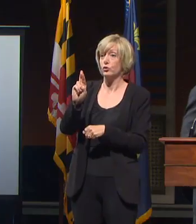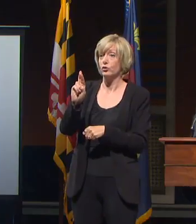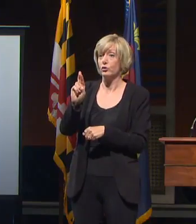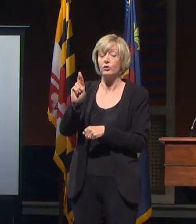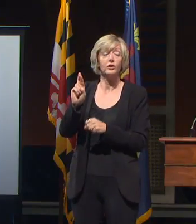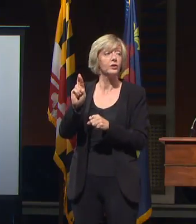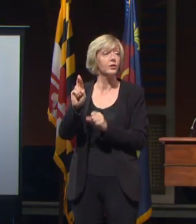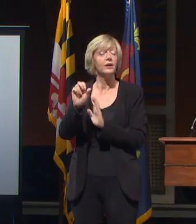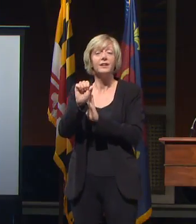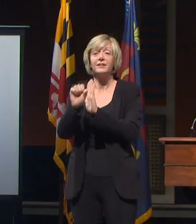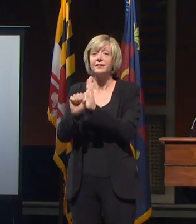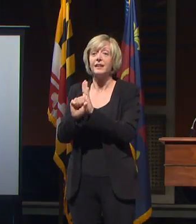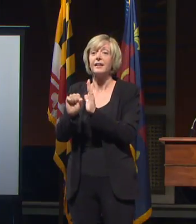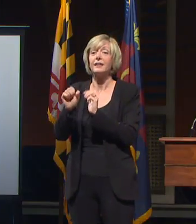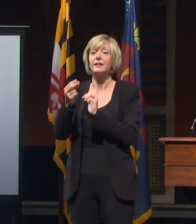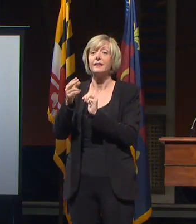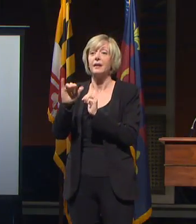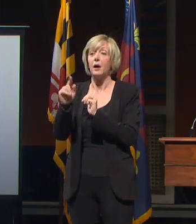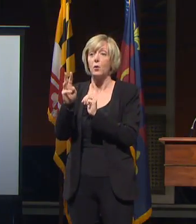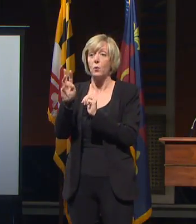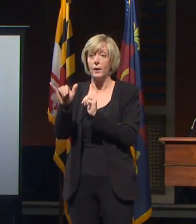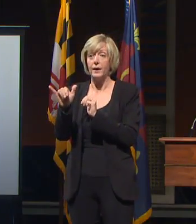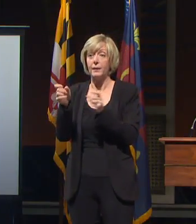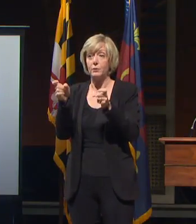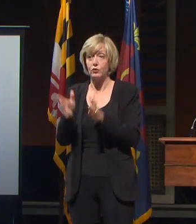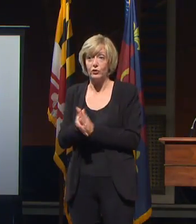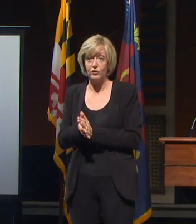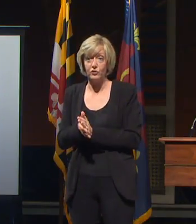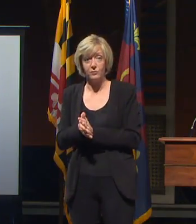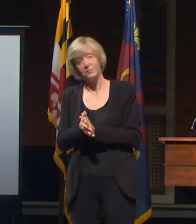state highway administrator. Thank you, Pete.